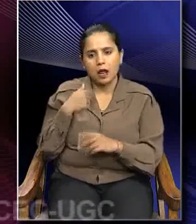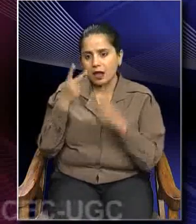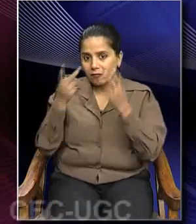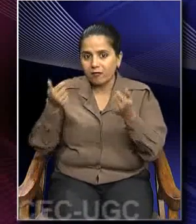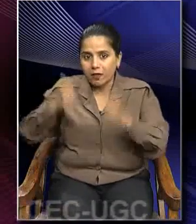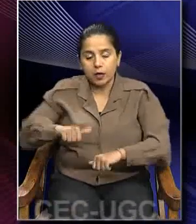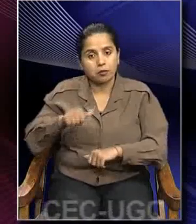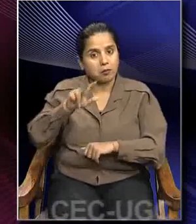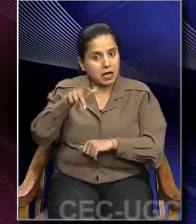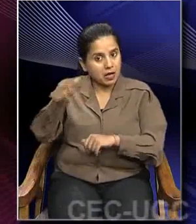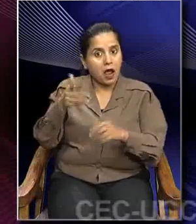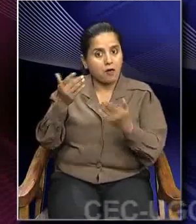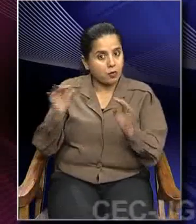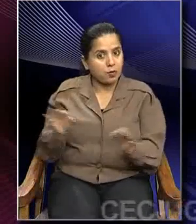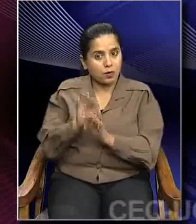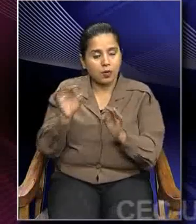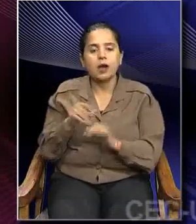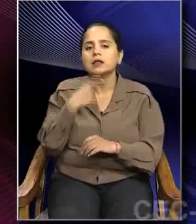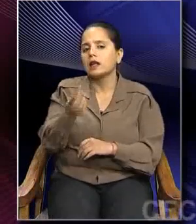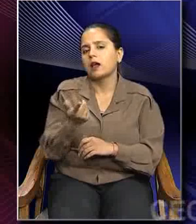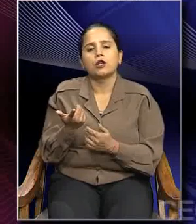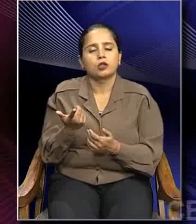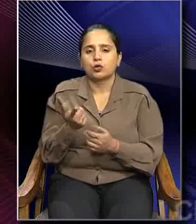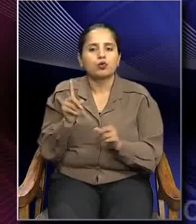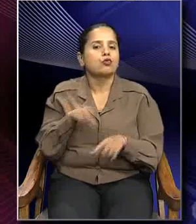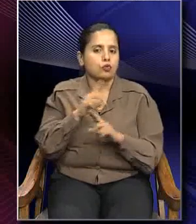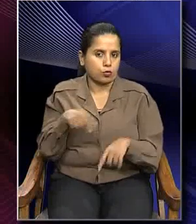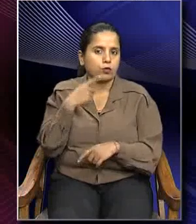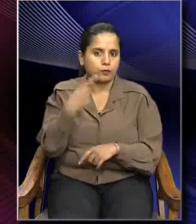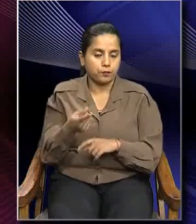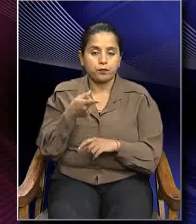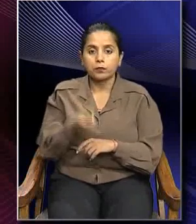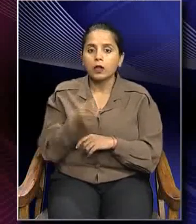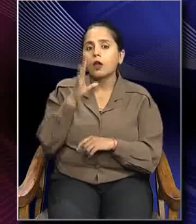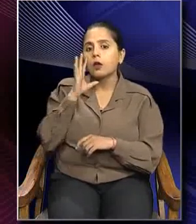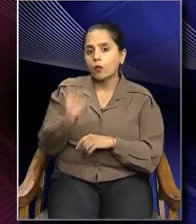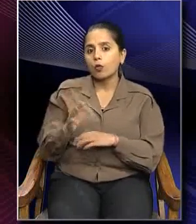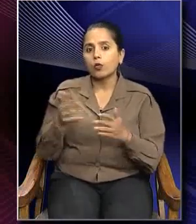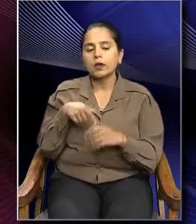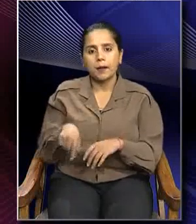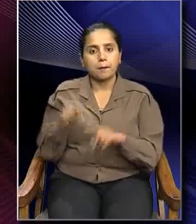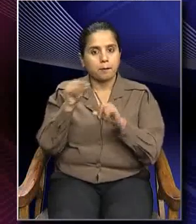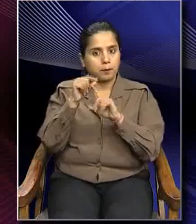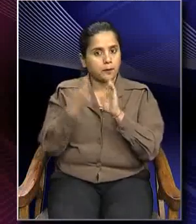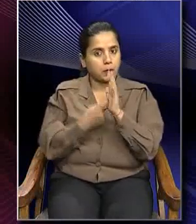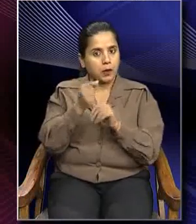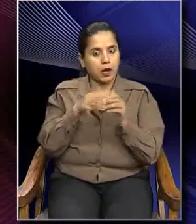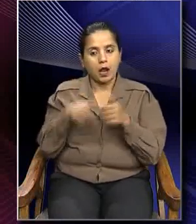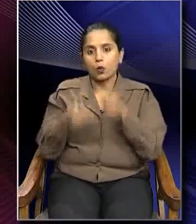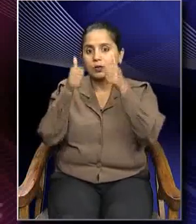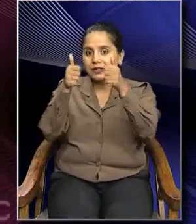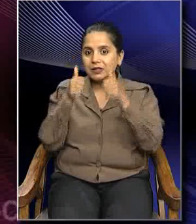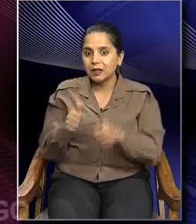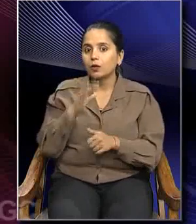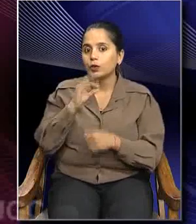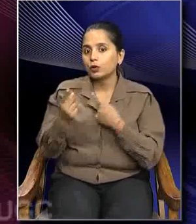So in this kind of praman, what is important is to consider that when we are talking